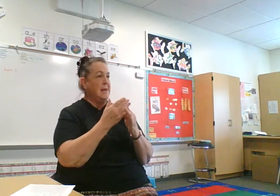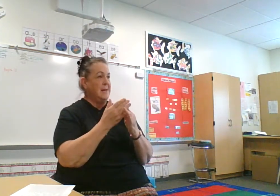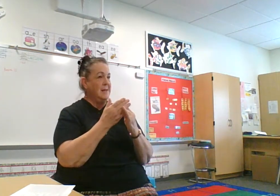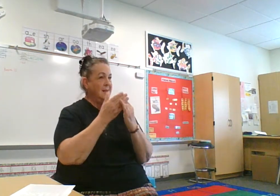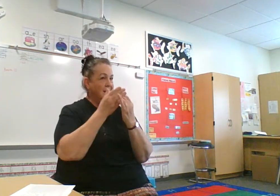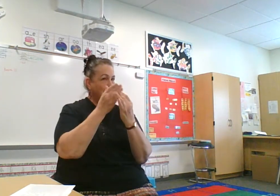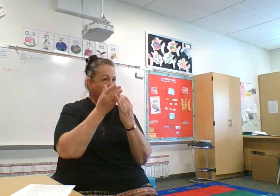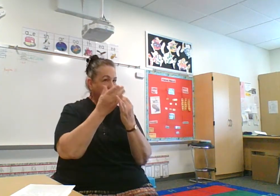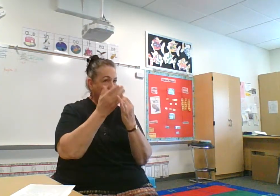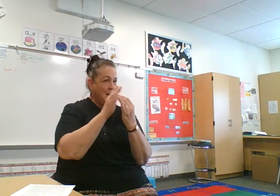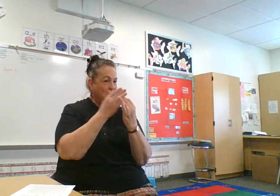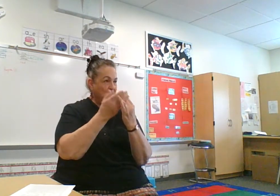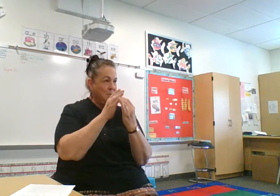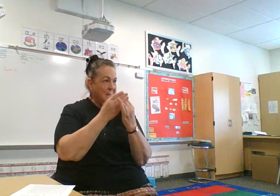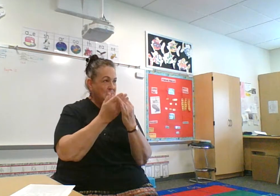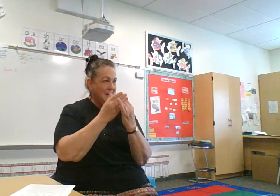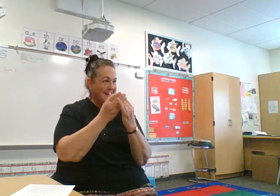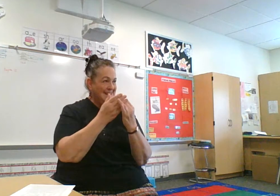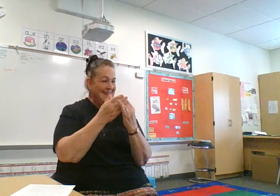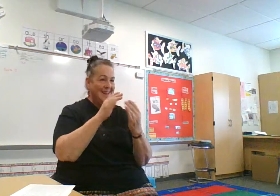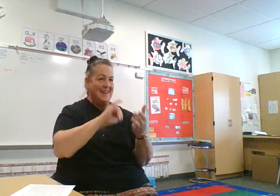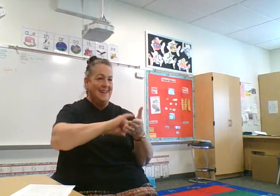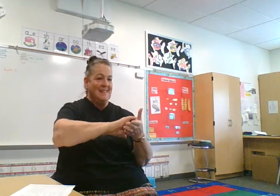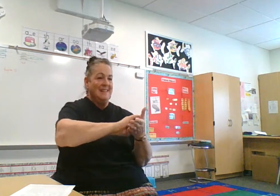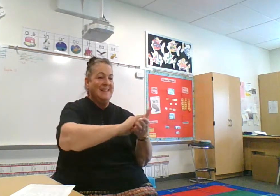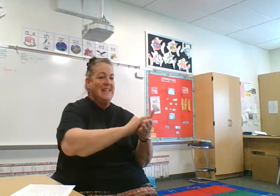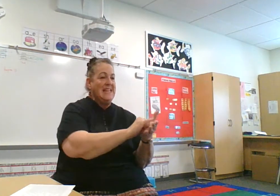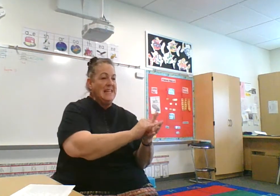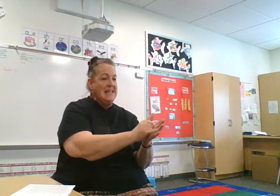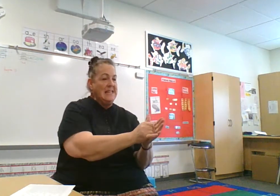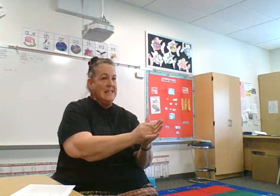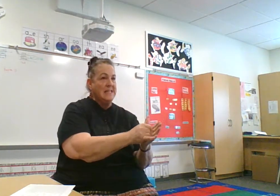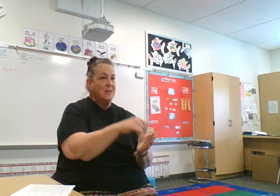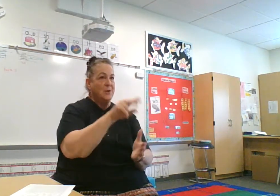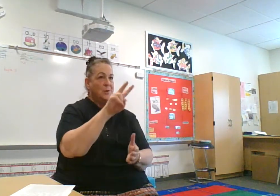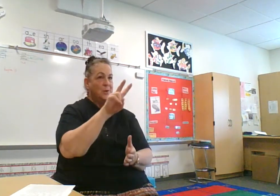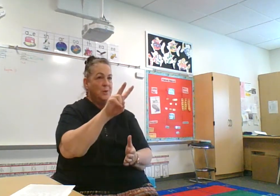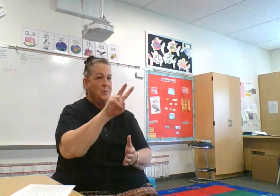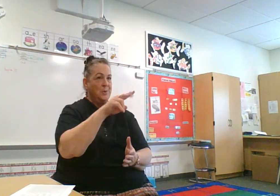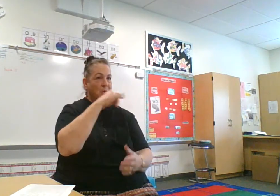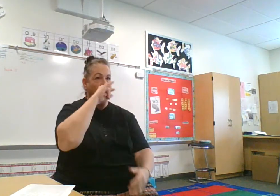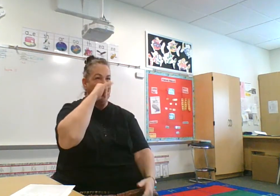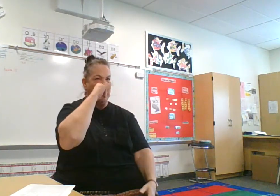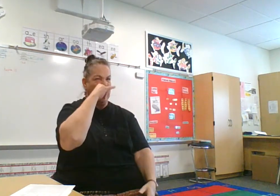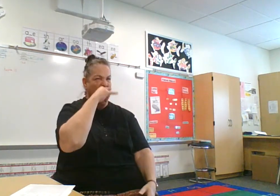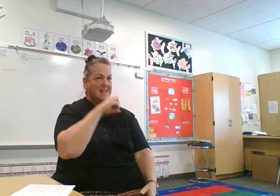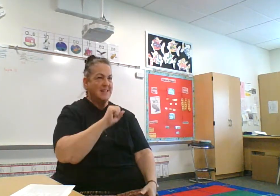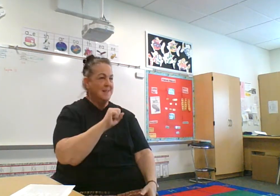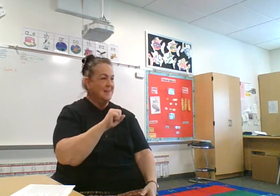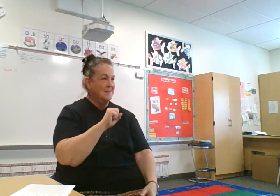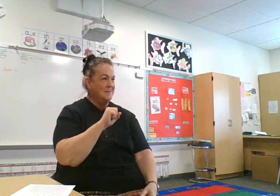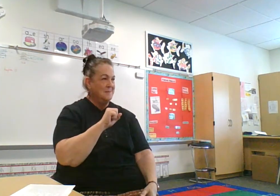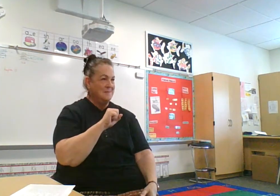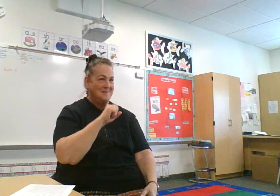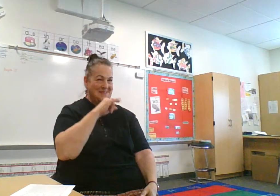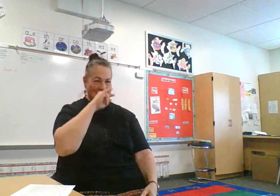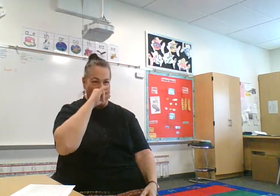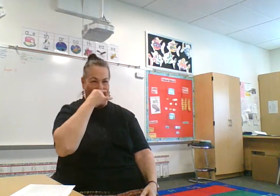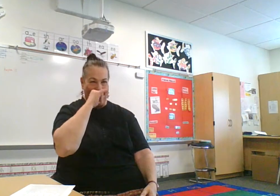between, back and forth, between these two kids.